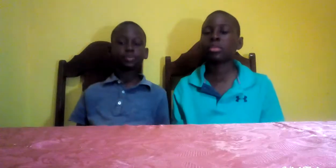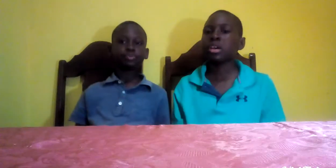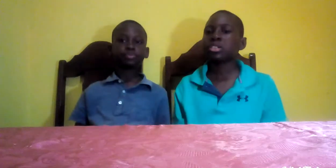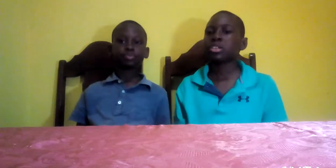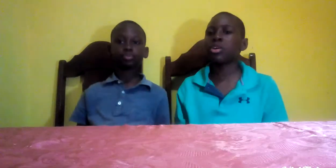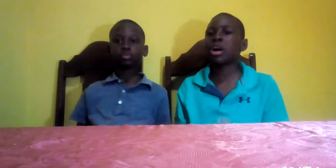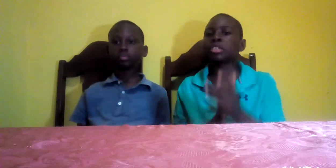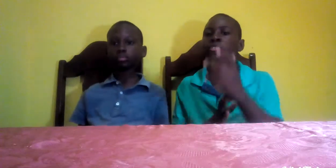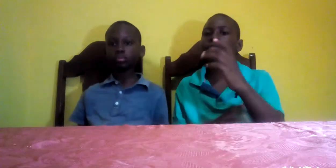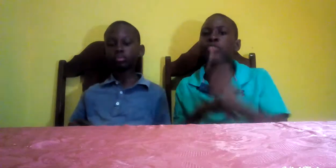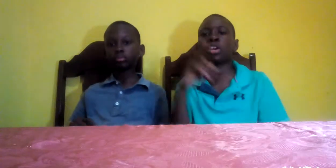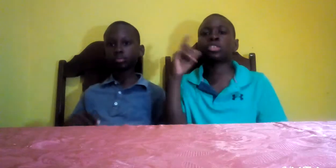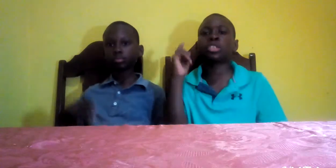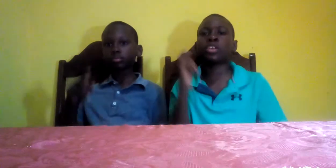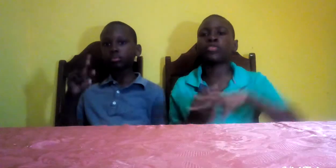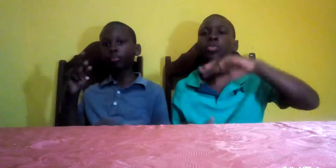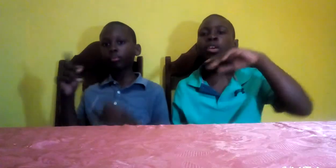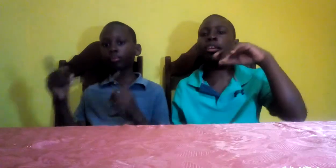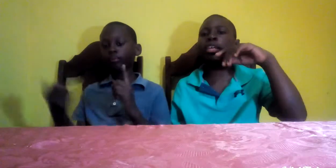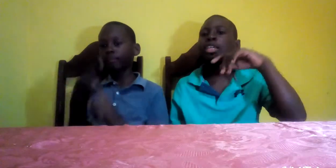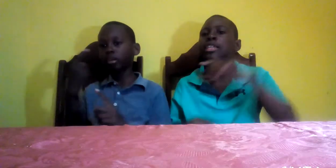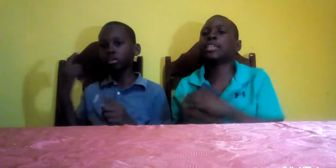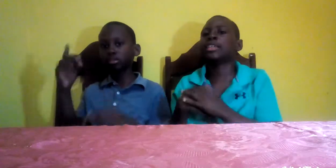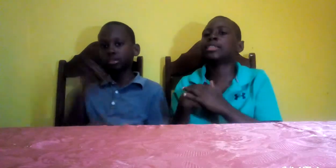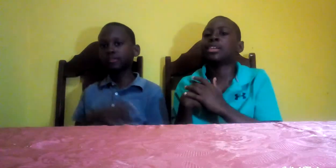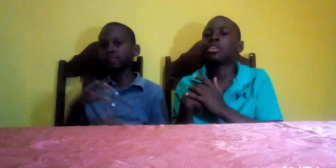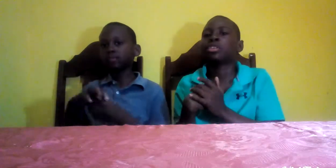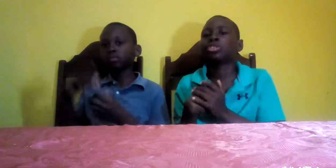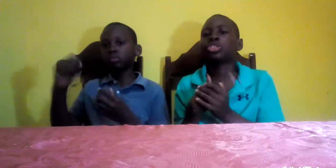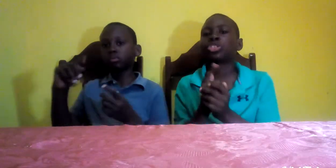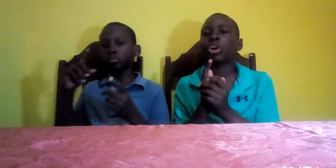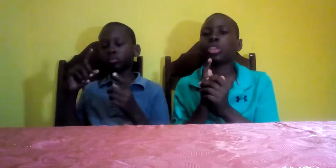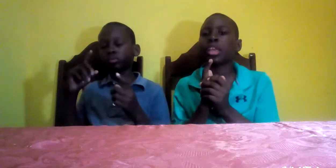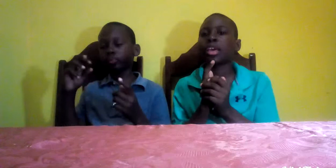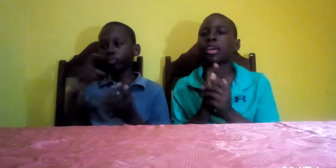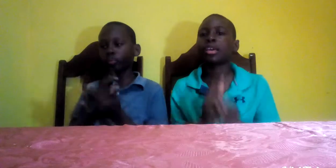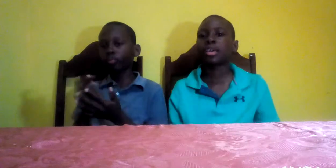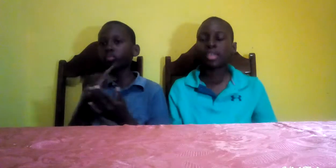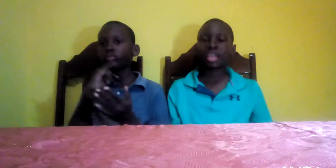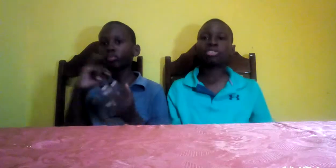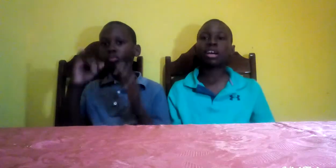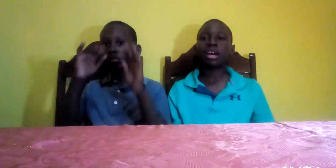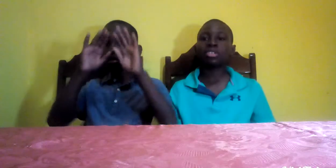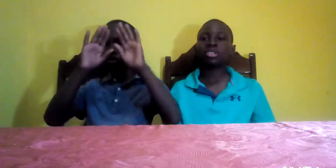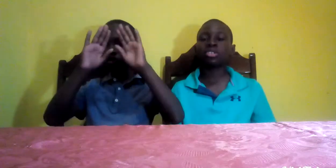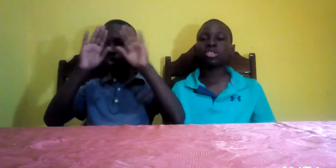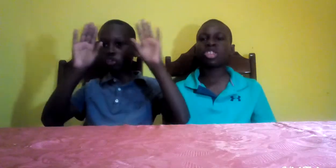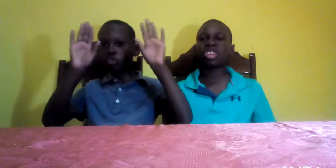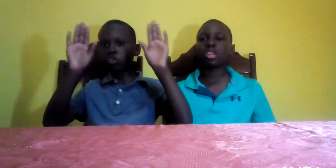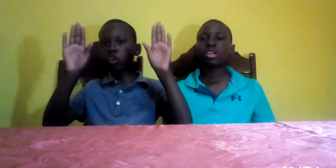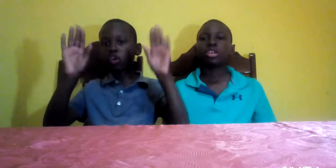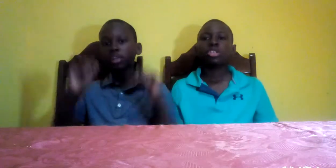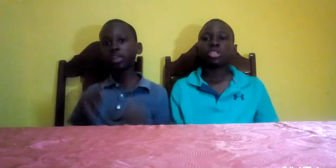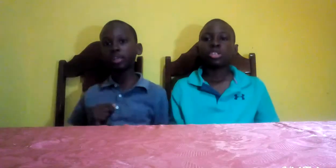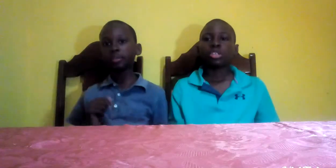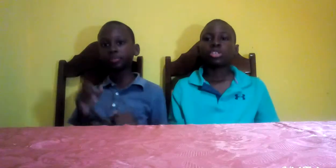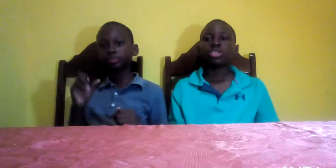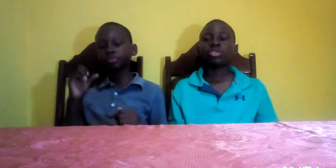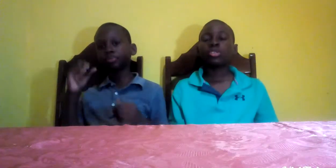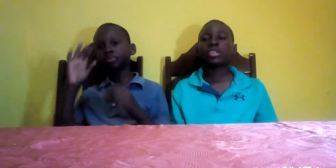So guys, the first day of the week is Sunday. That's right guys. Sunday. Sunday. Sunday. So the